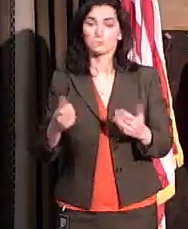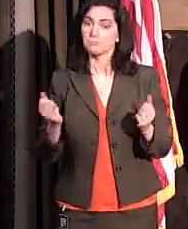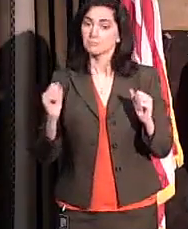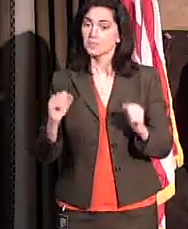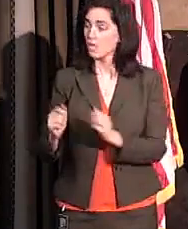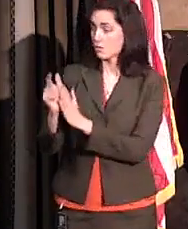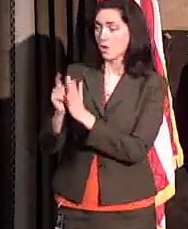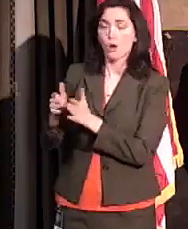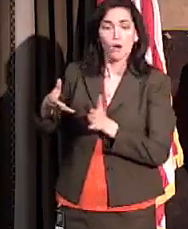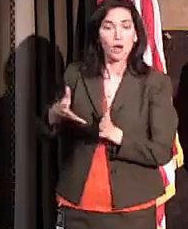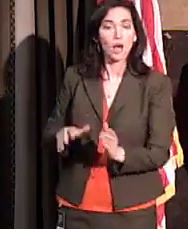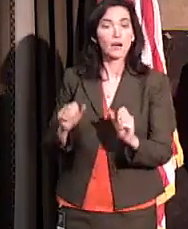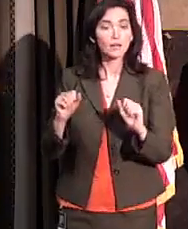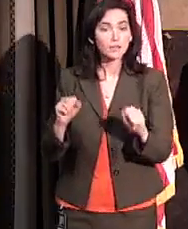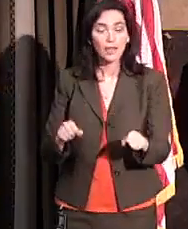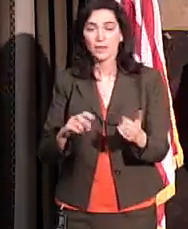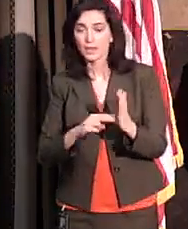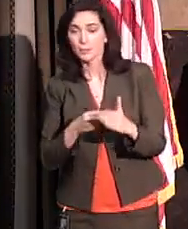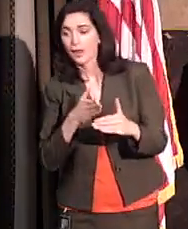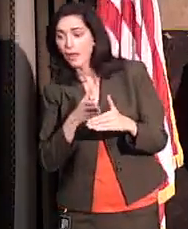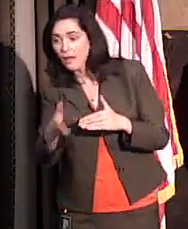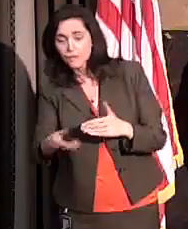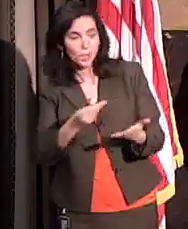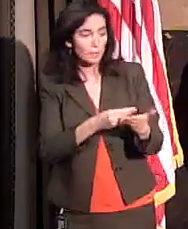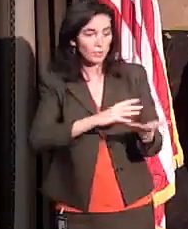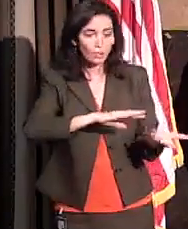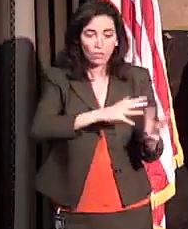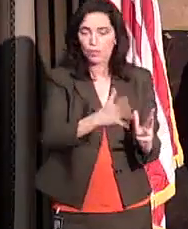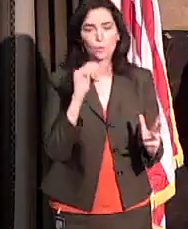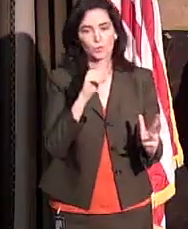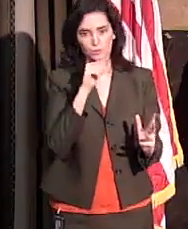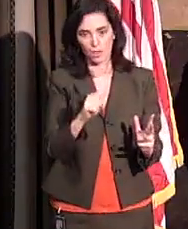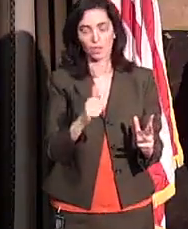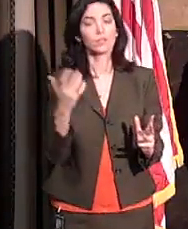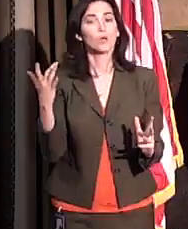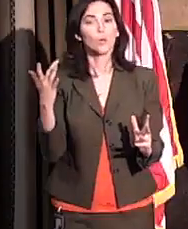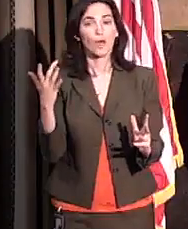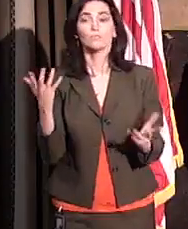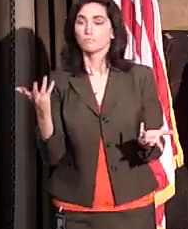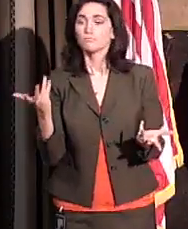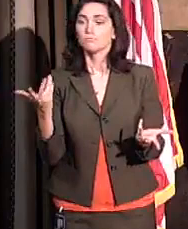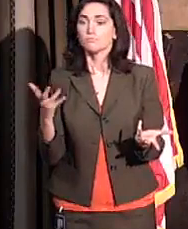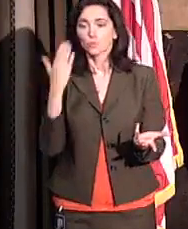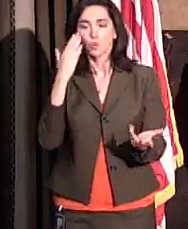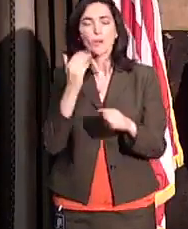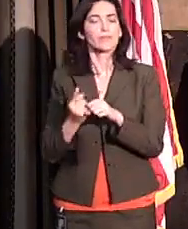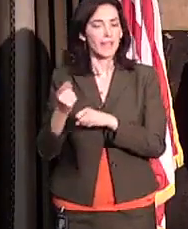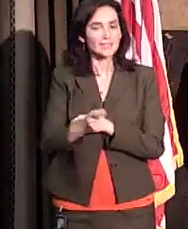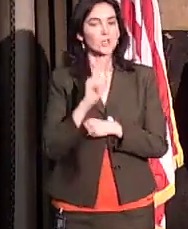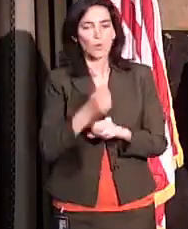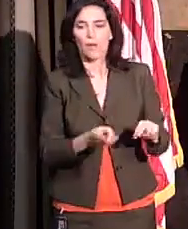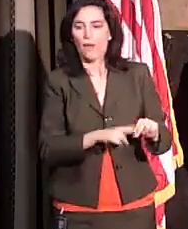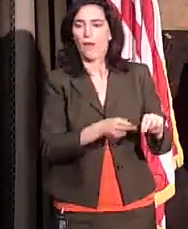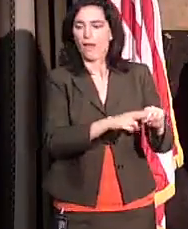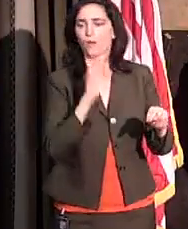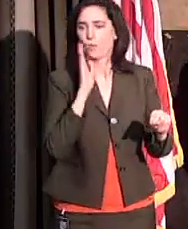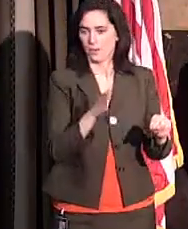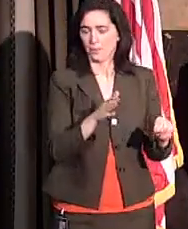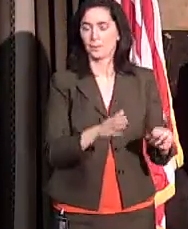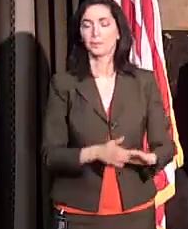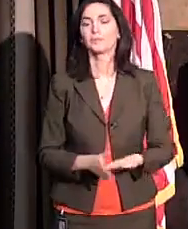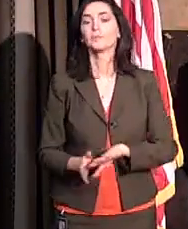having to worry about any adverse impact on the fund, because we know we have more ARP funds next year. Moving